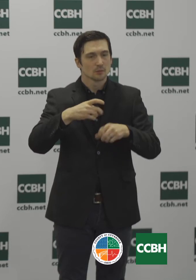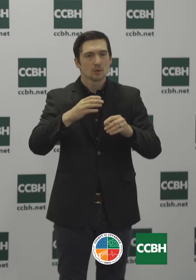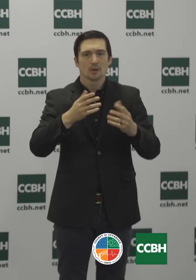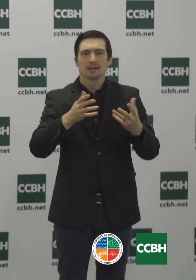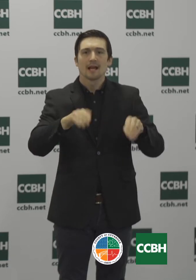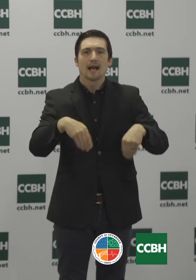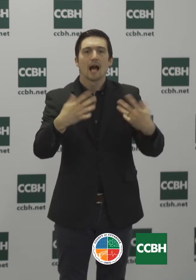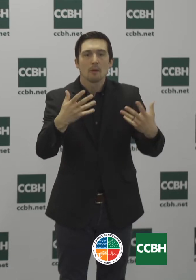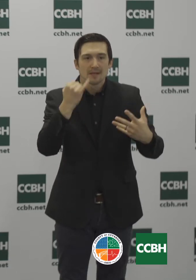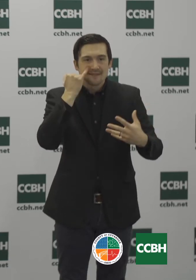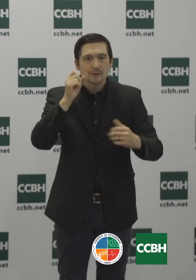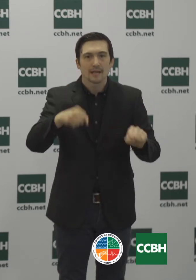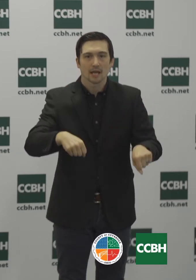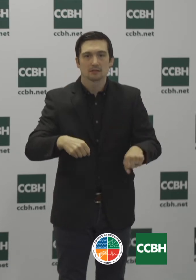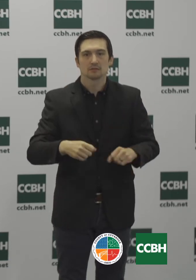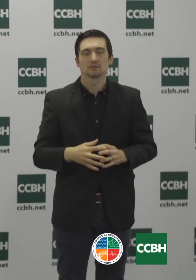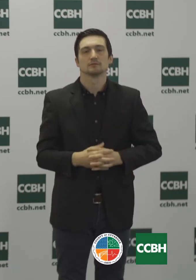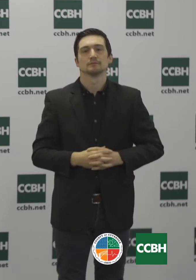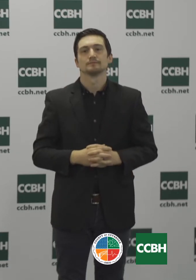help.